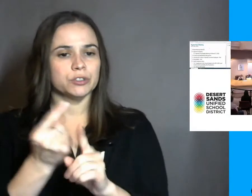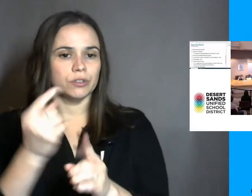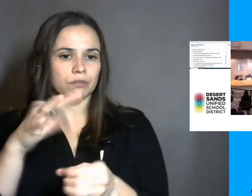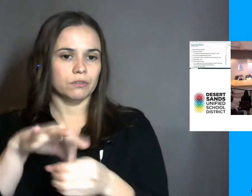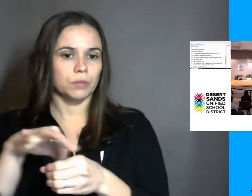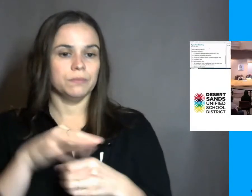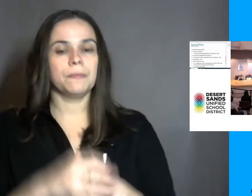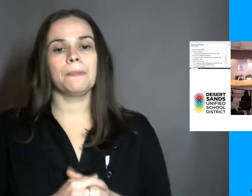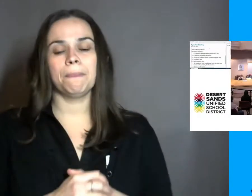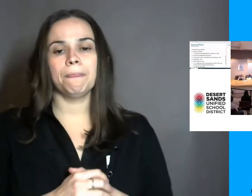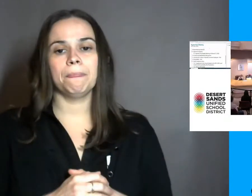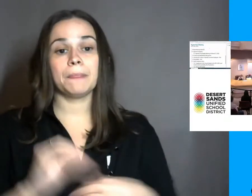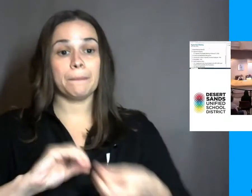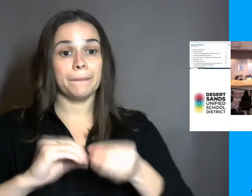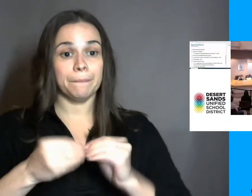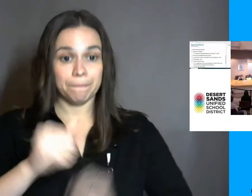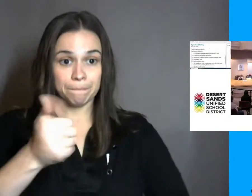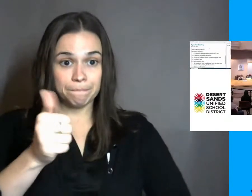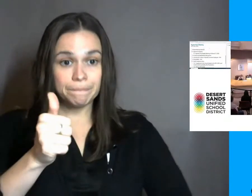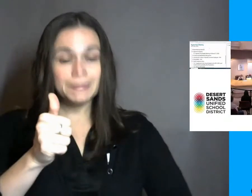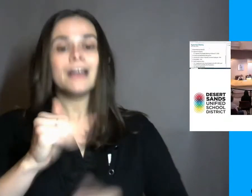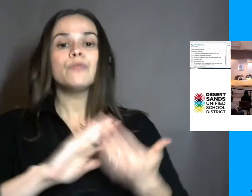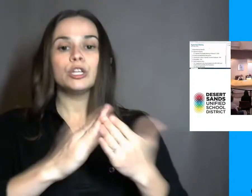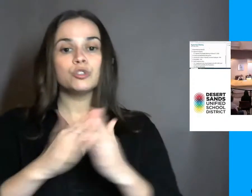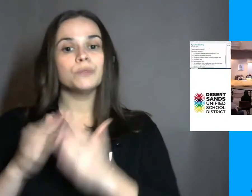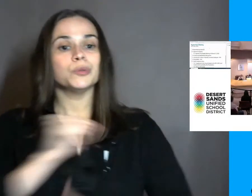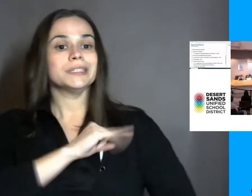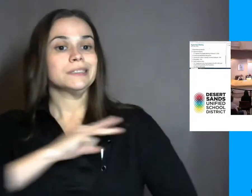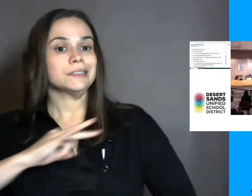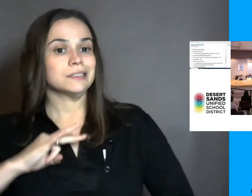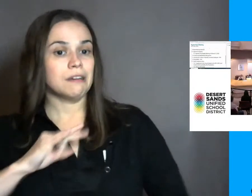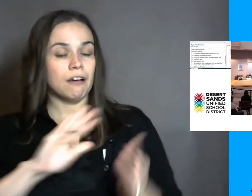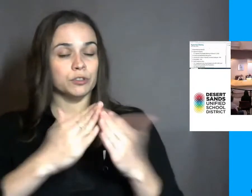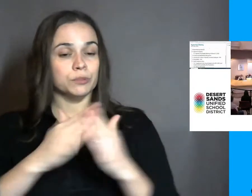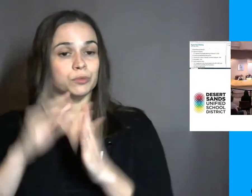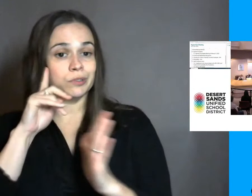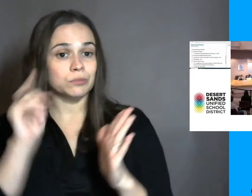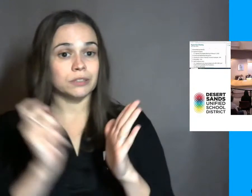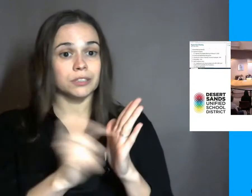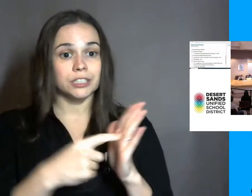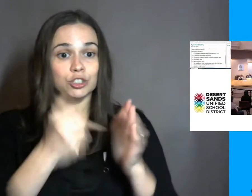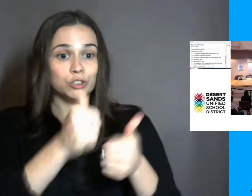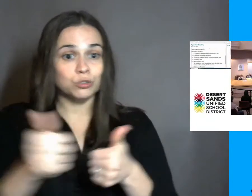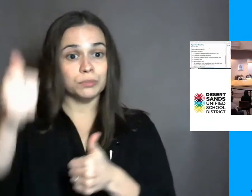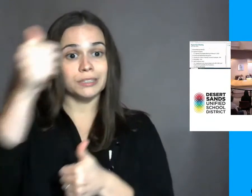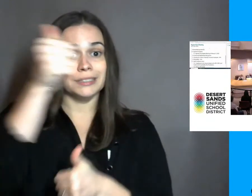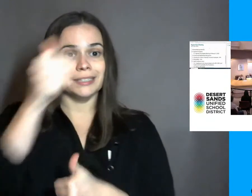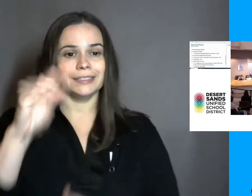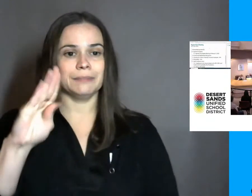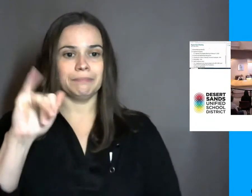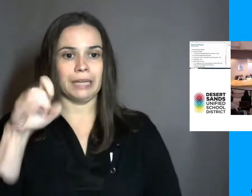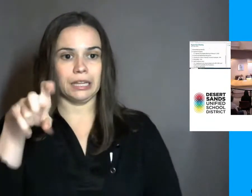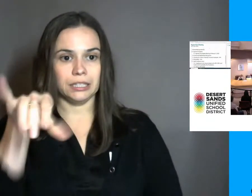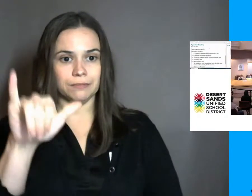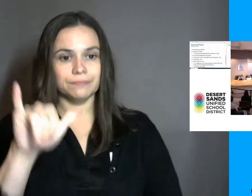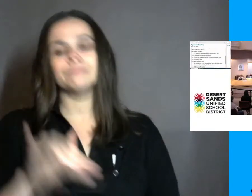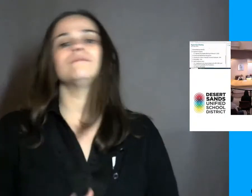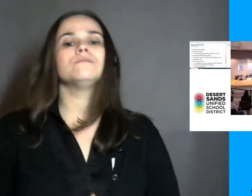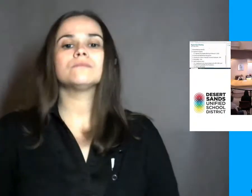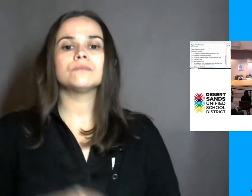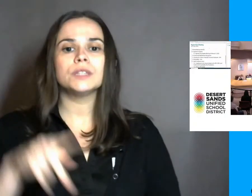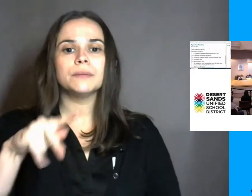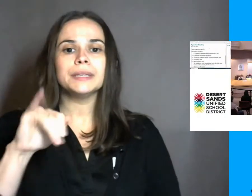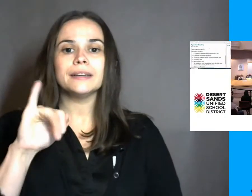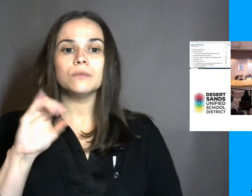Moving on to item 10, community staff student recognition. Superintendent Bailey. Favorite items. I'll ask Mary Perry, our PIO, to come